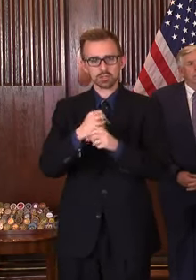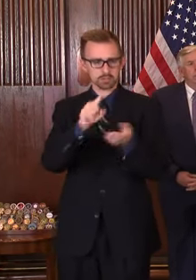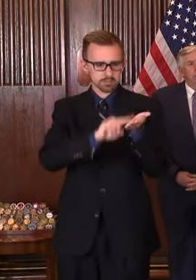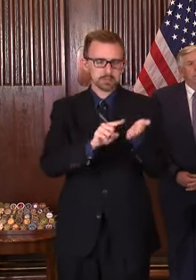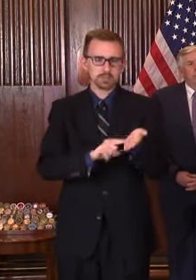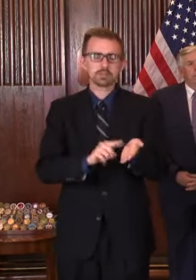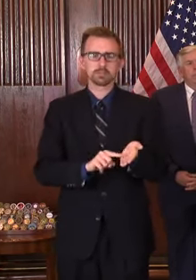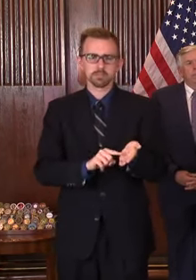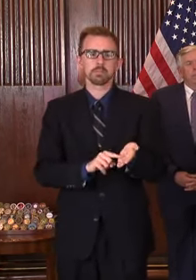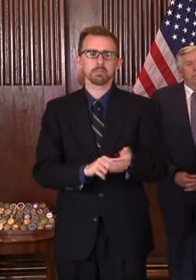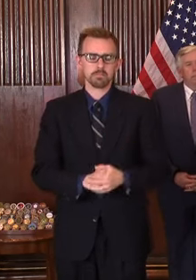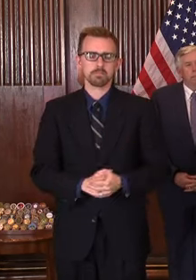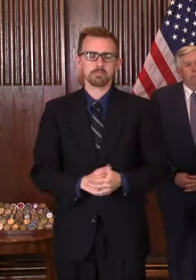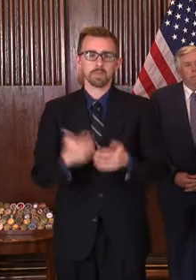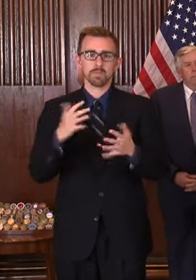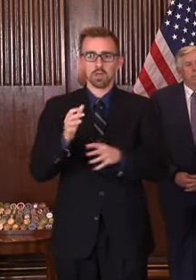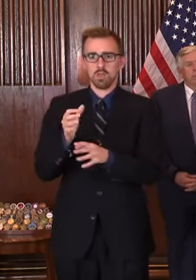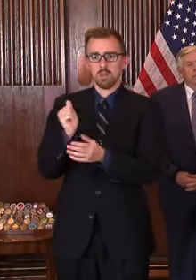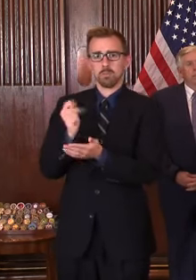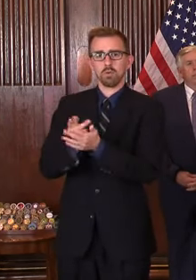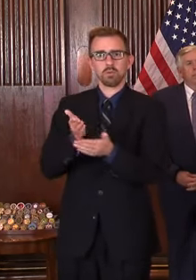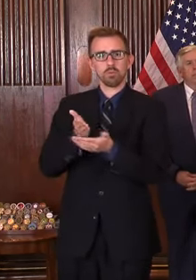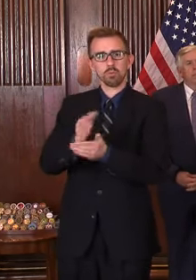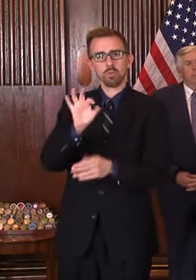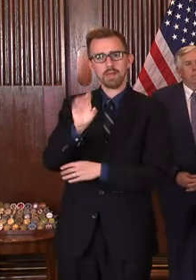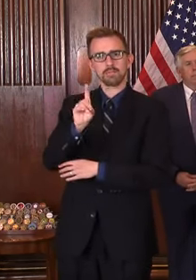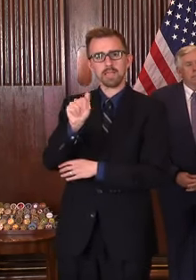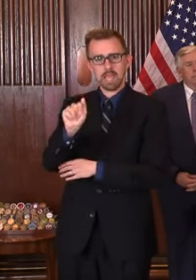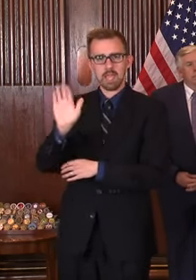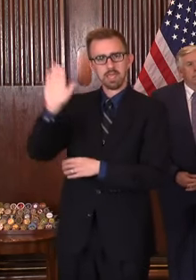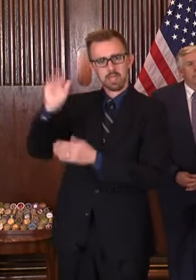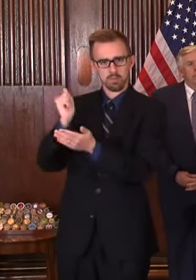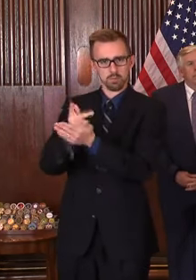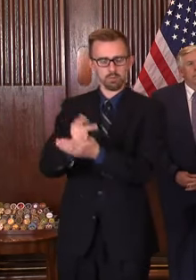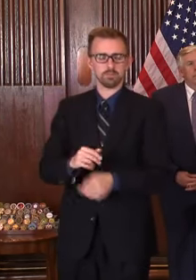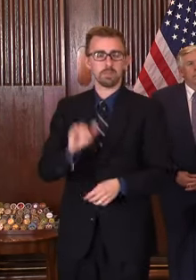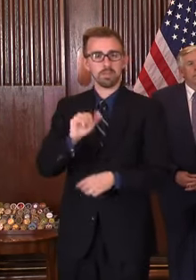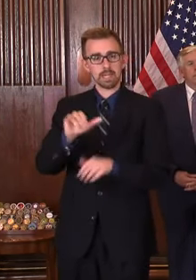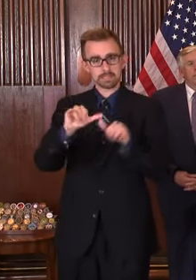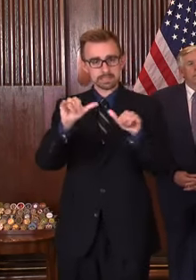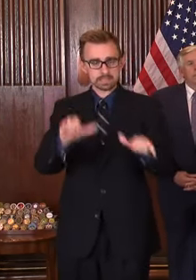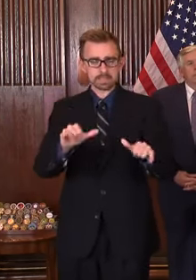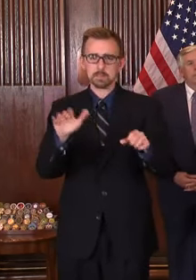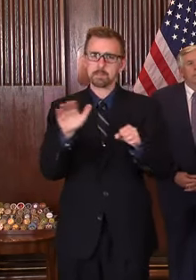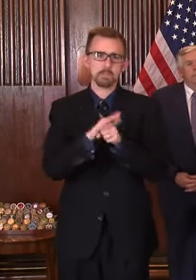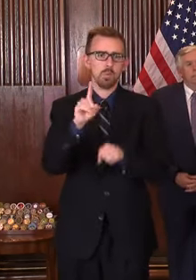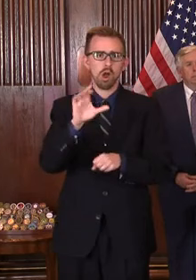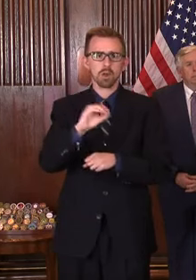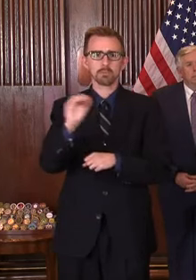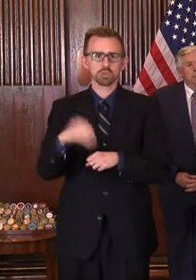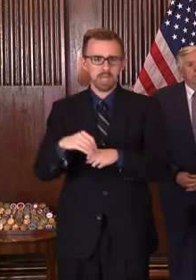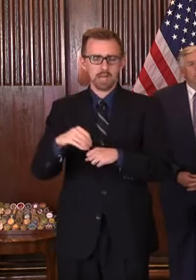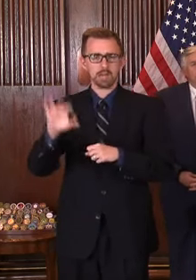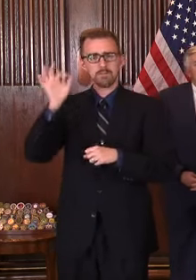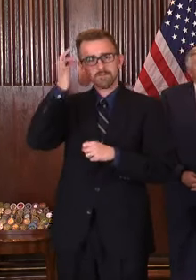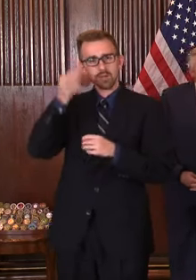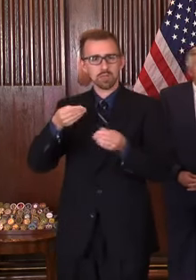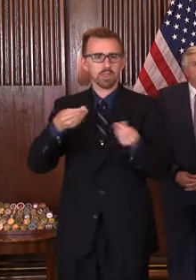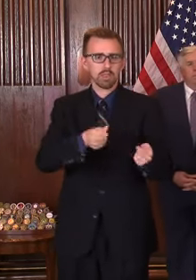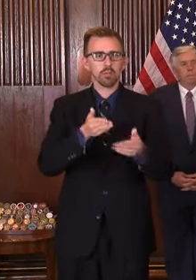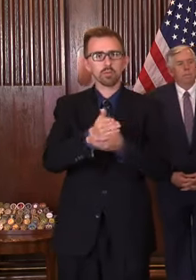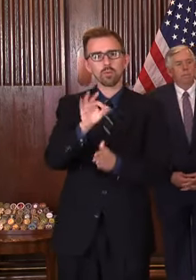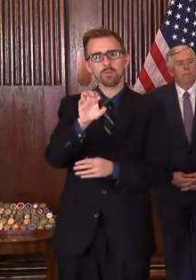it's received approval through the Food and Drug Administration. The Battelle system is 100% federally funded through a FEMA and